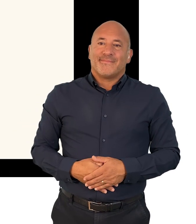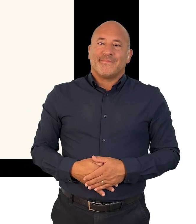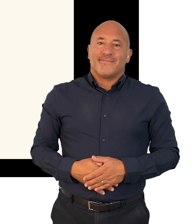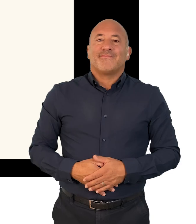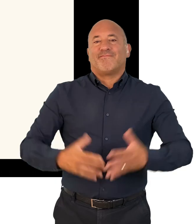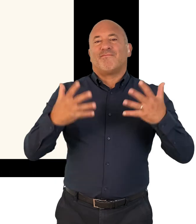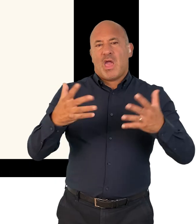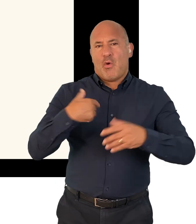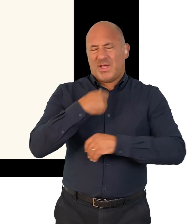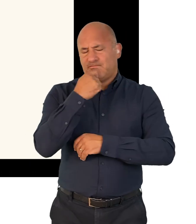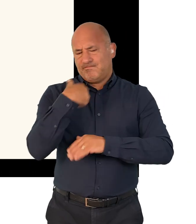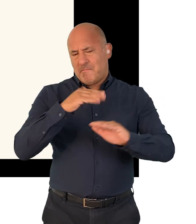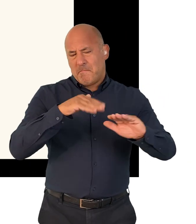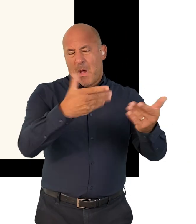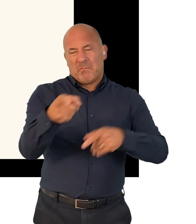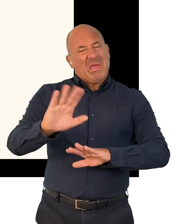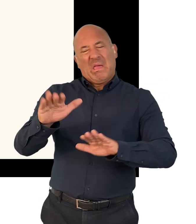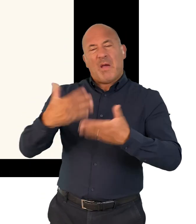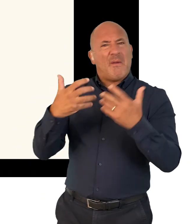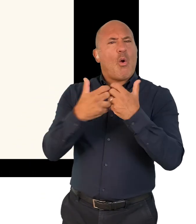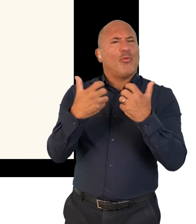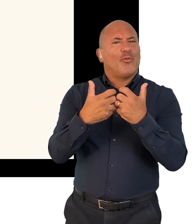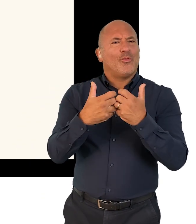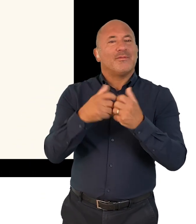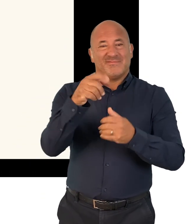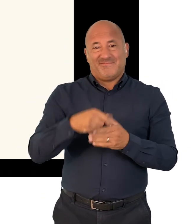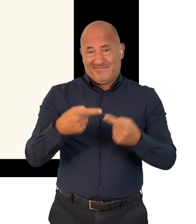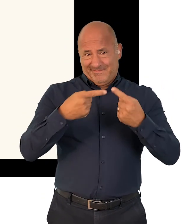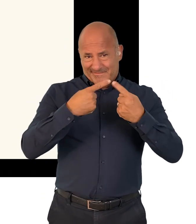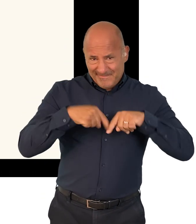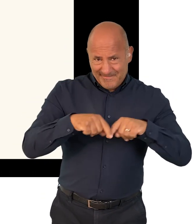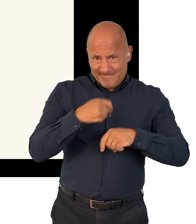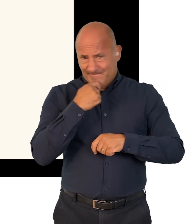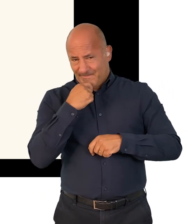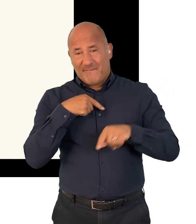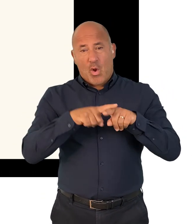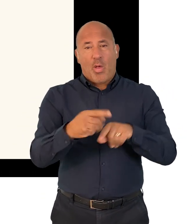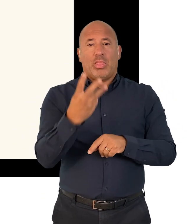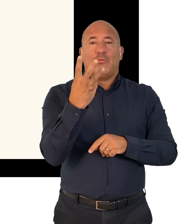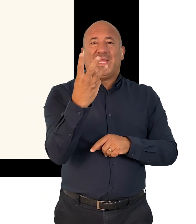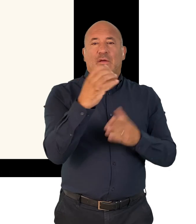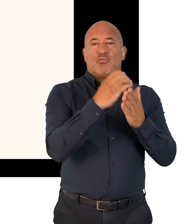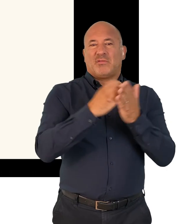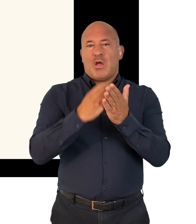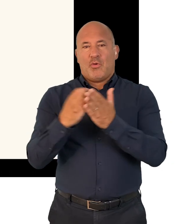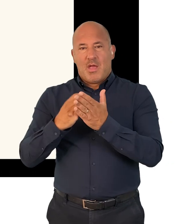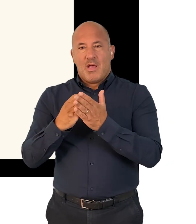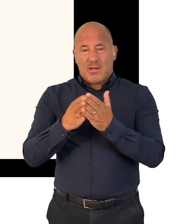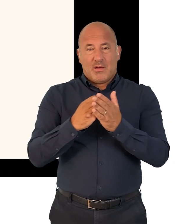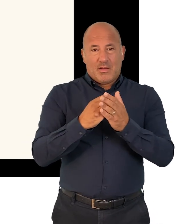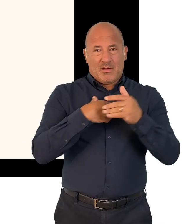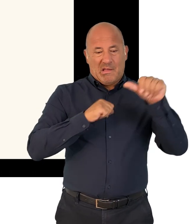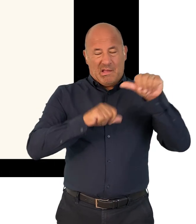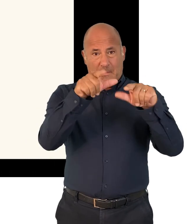So this is a bit more now on how we make our decisions. Arts Council England will make decisions using the 3 criteria of the meeting